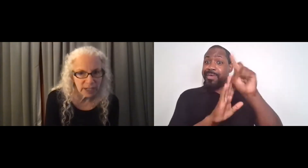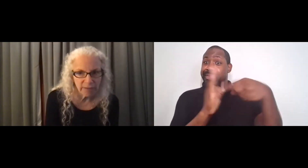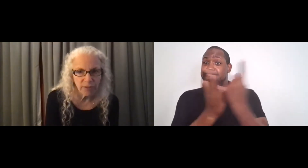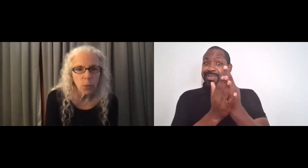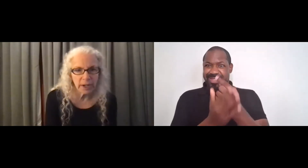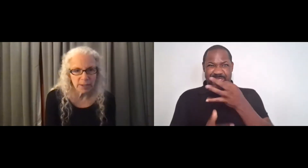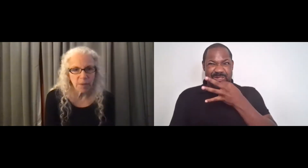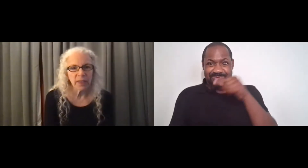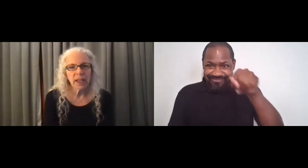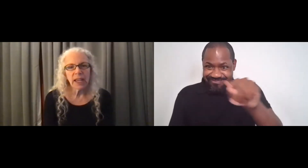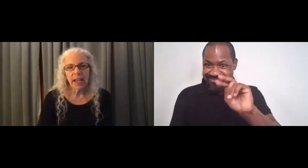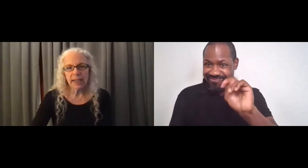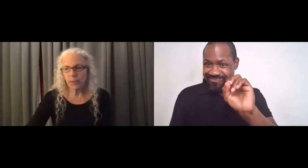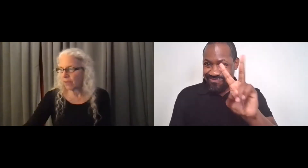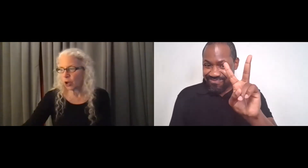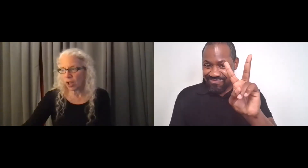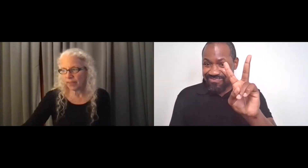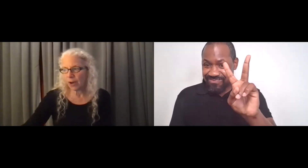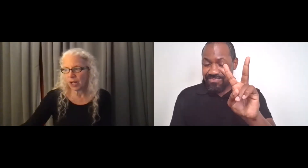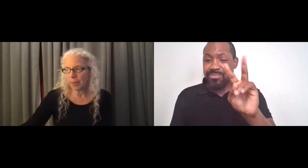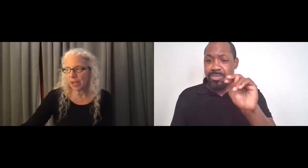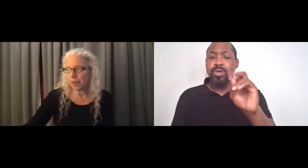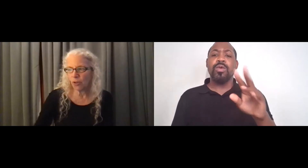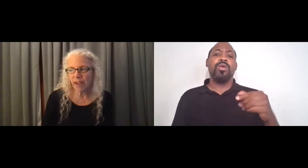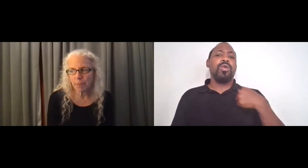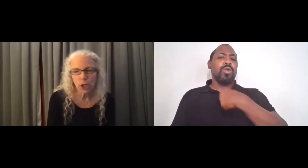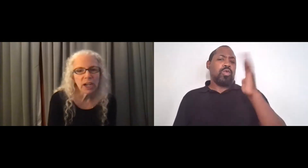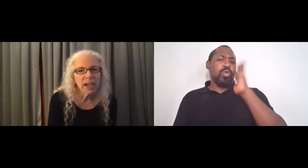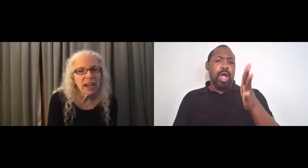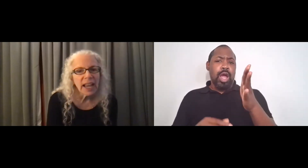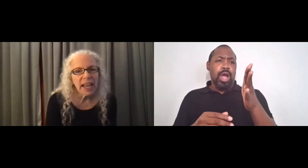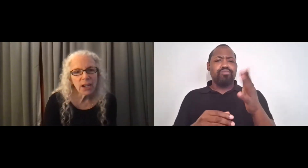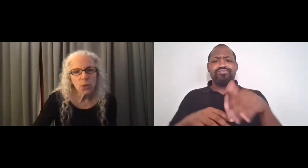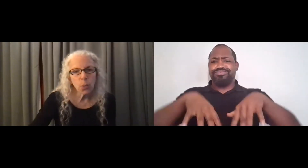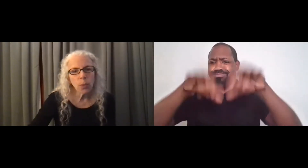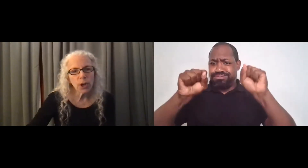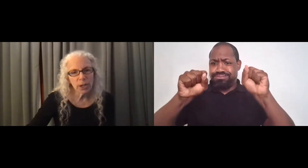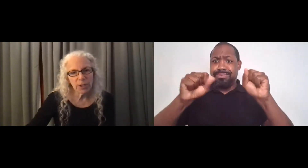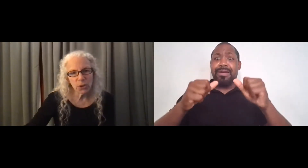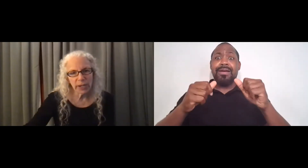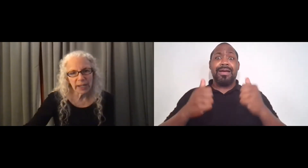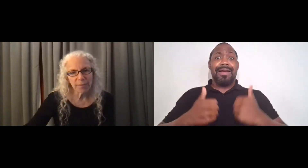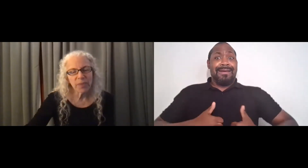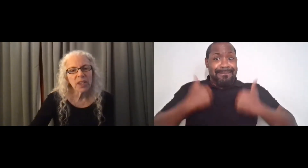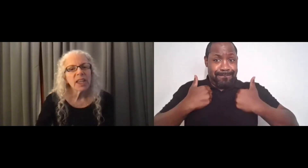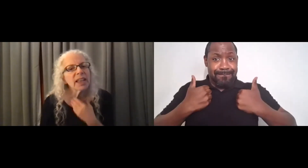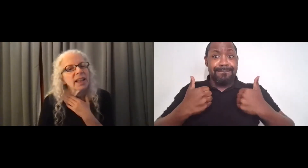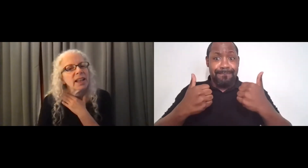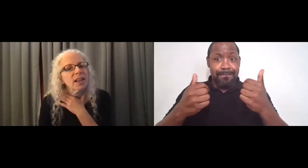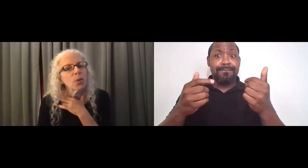Deaf Awareness Month. And then we have the coffee hour coming up in November. And what we're going to be doing, we're going